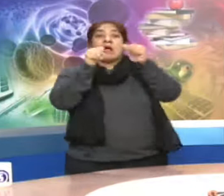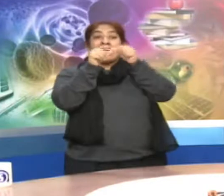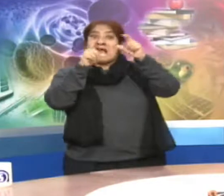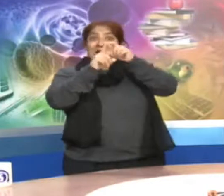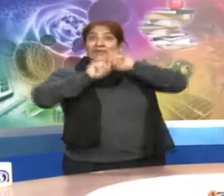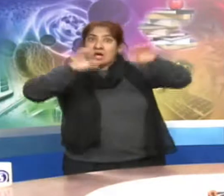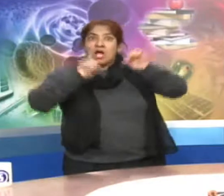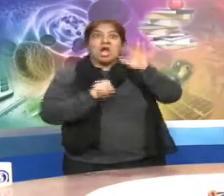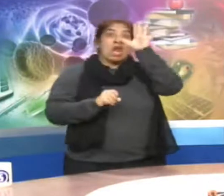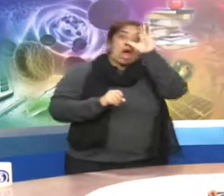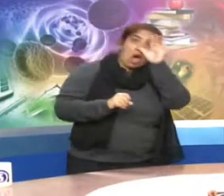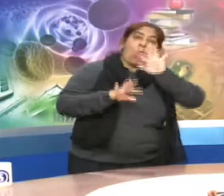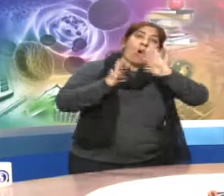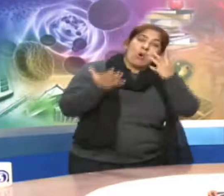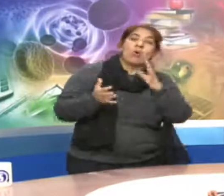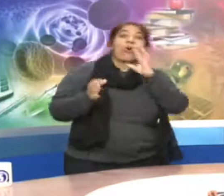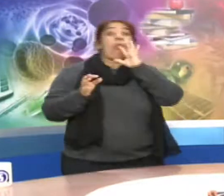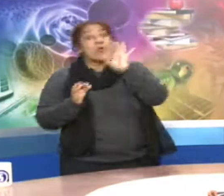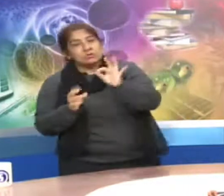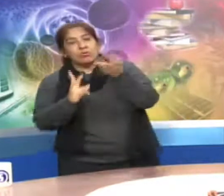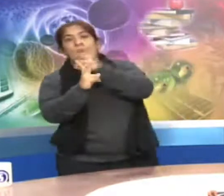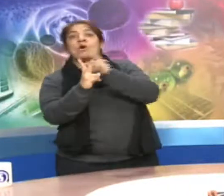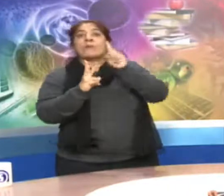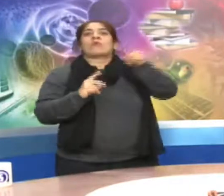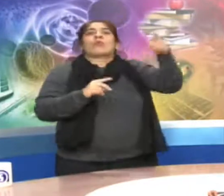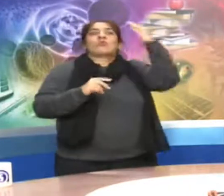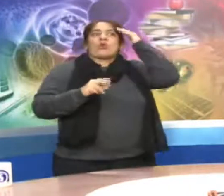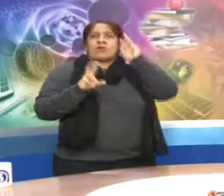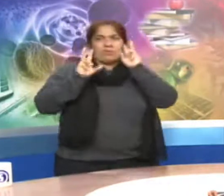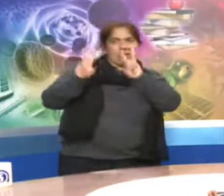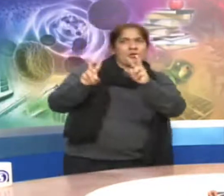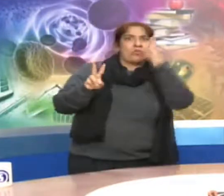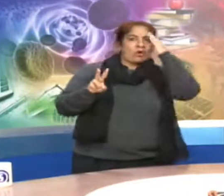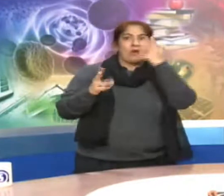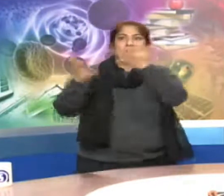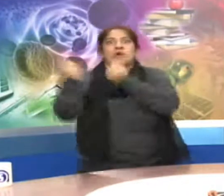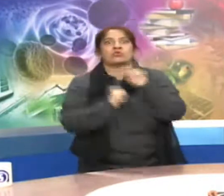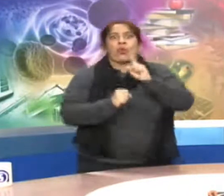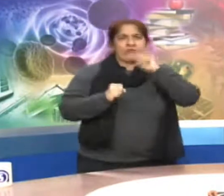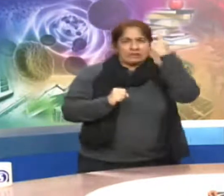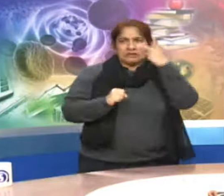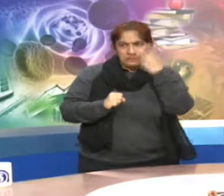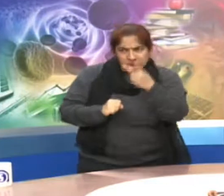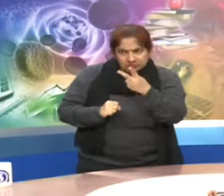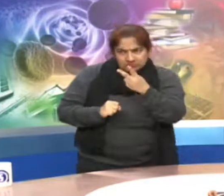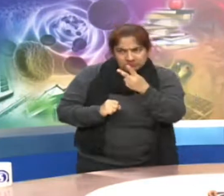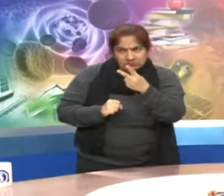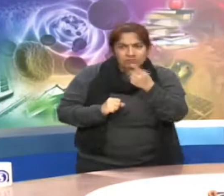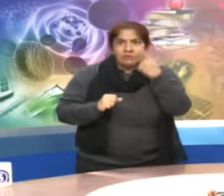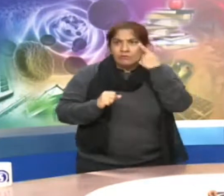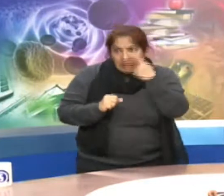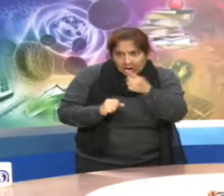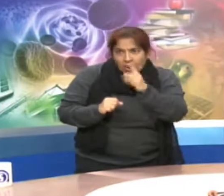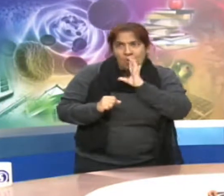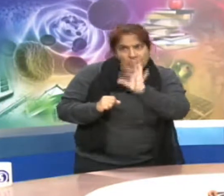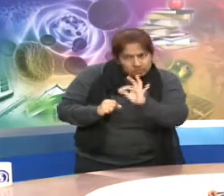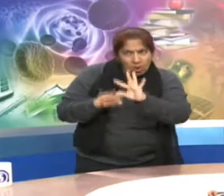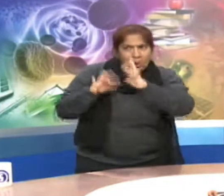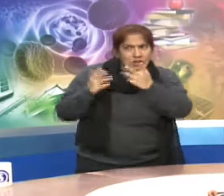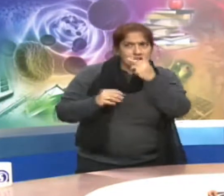misleading advertisements. There could be lie or there could be anything. Always check the